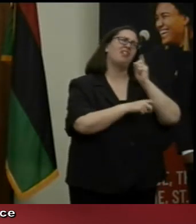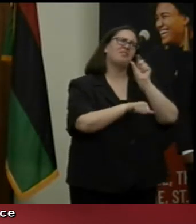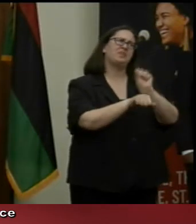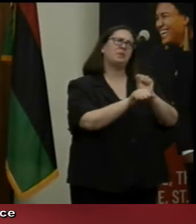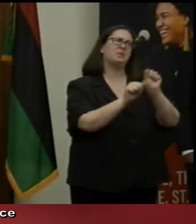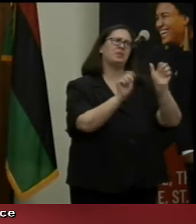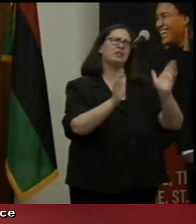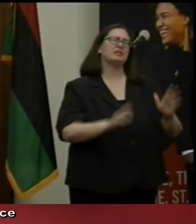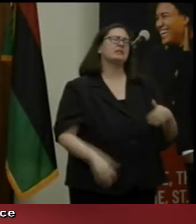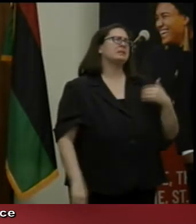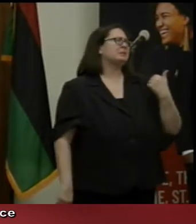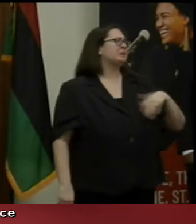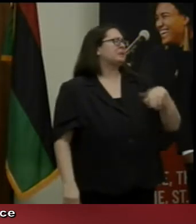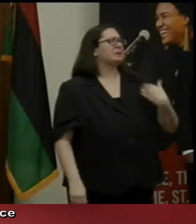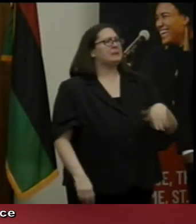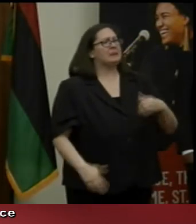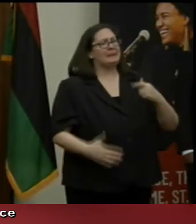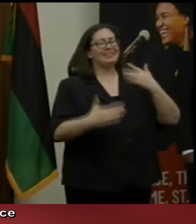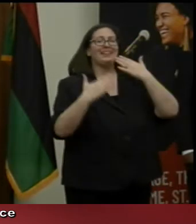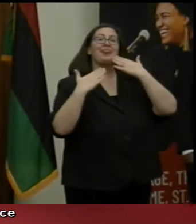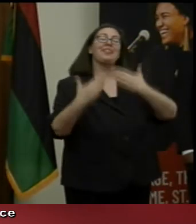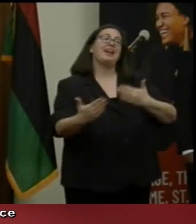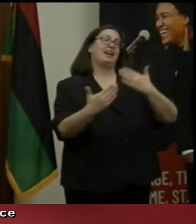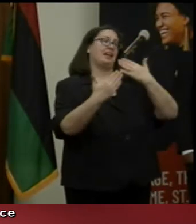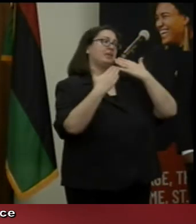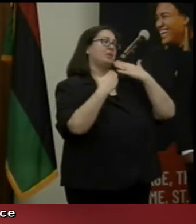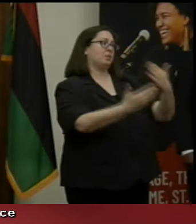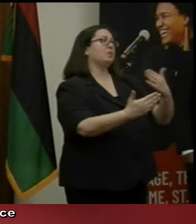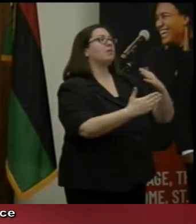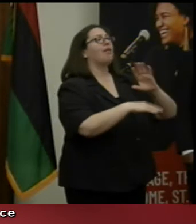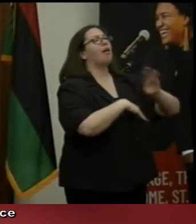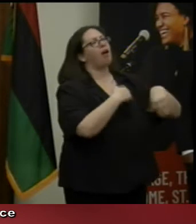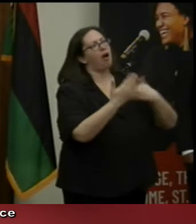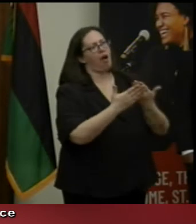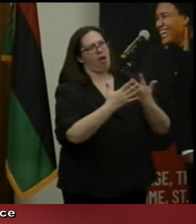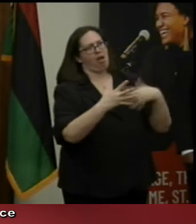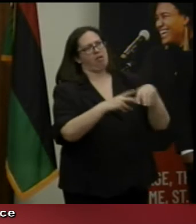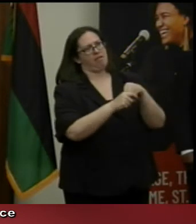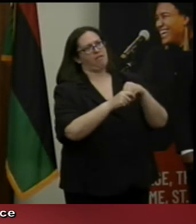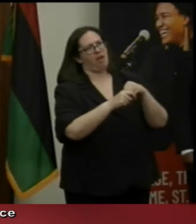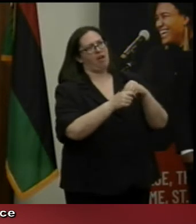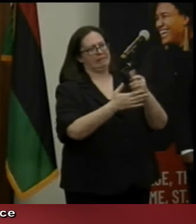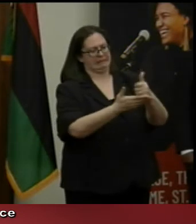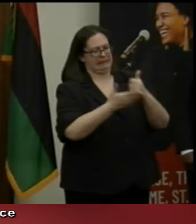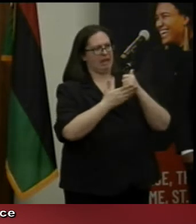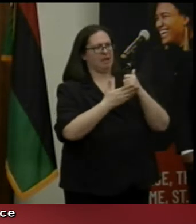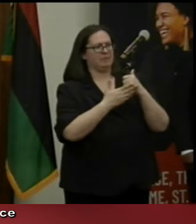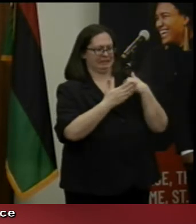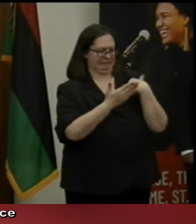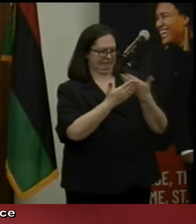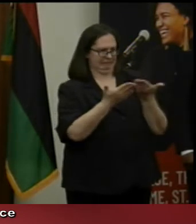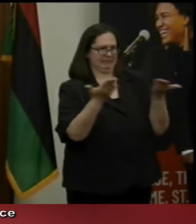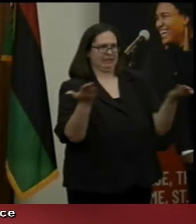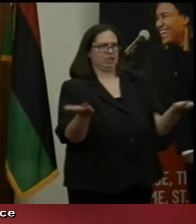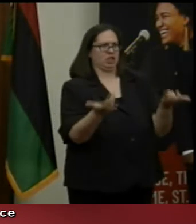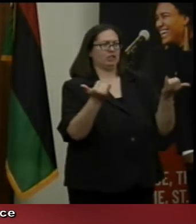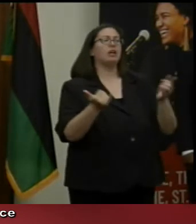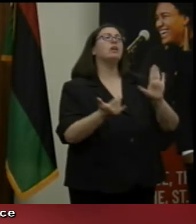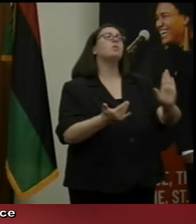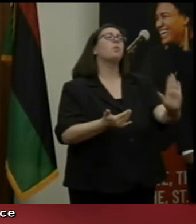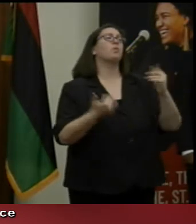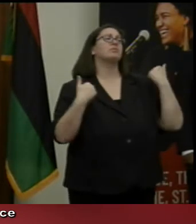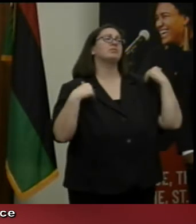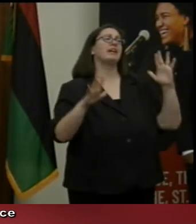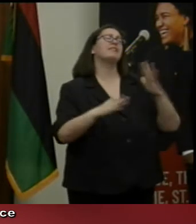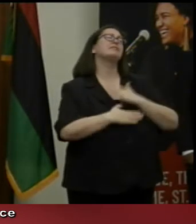want to thank everyone. Everyone has played a part in where we are today, and all of your sacrifices are very